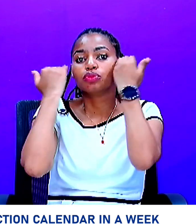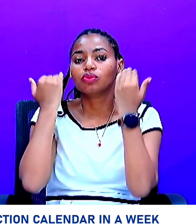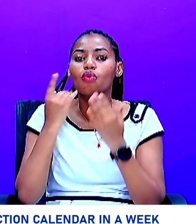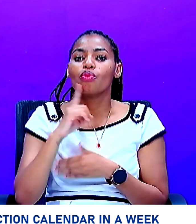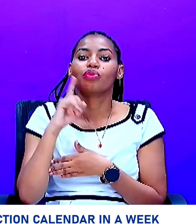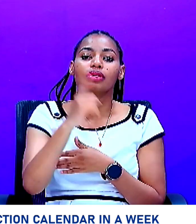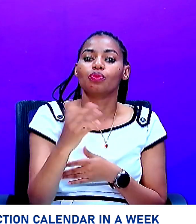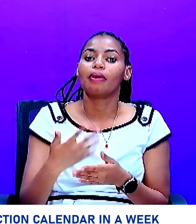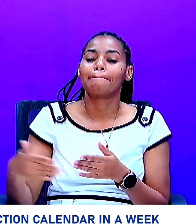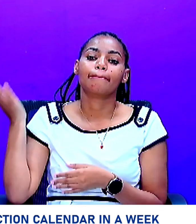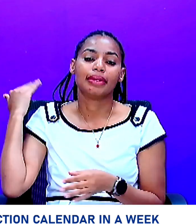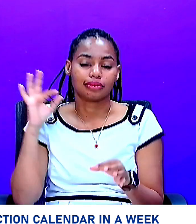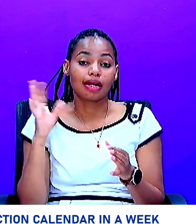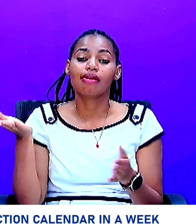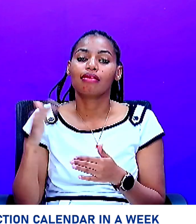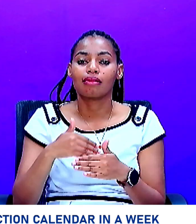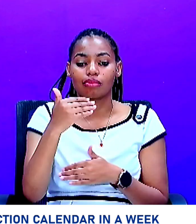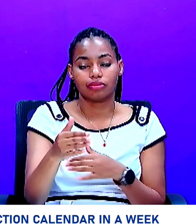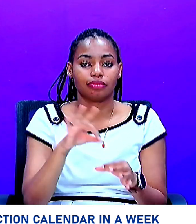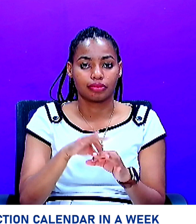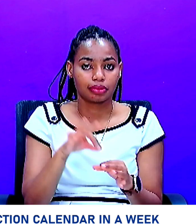deaths of elected leaders or court orders